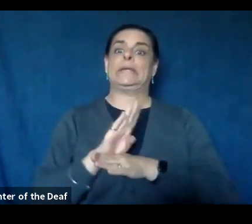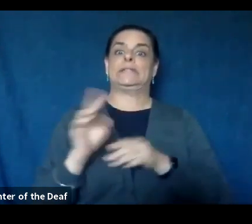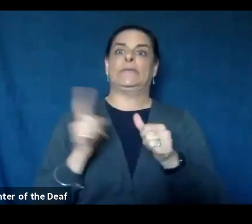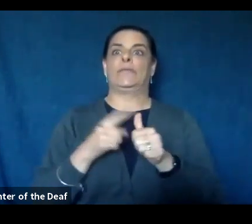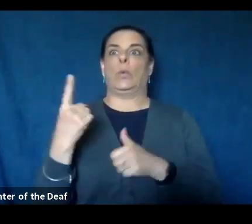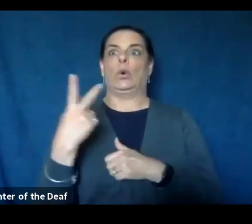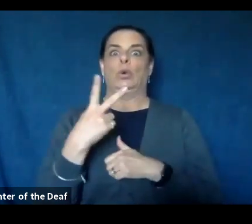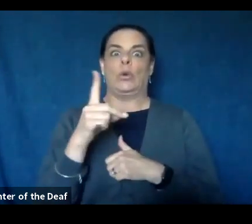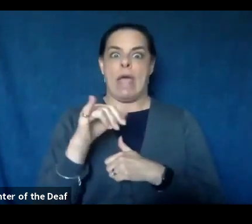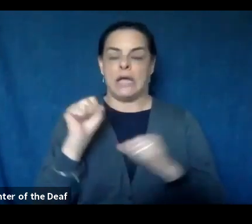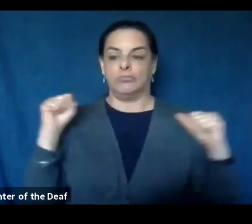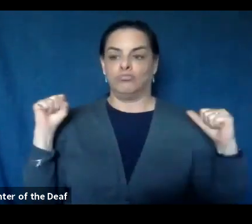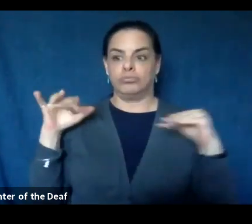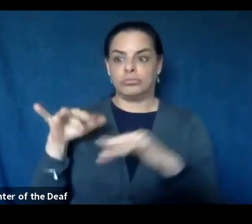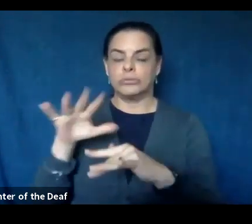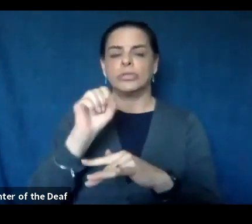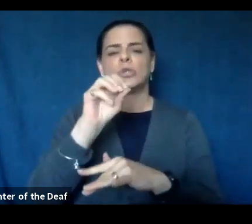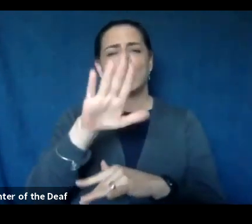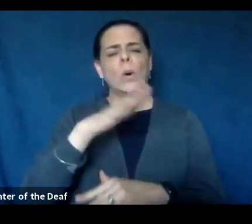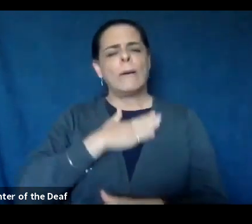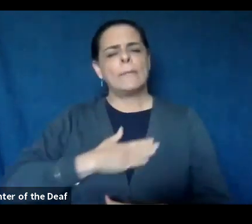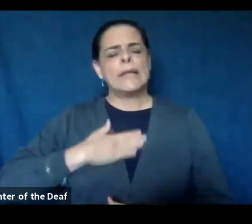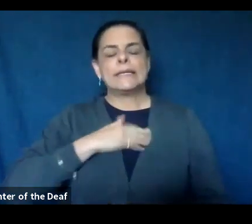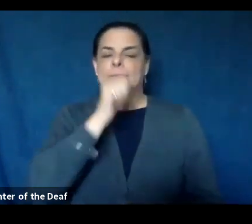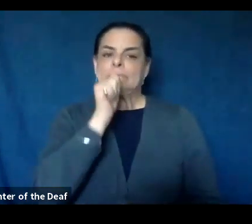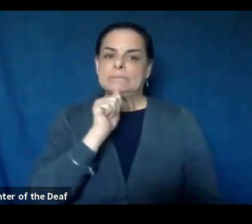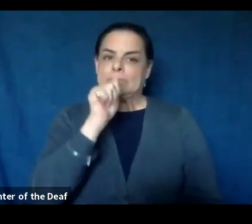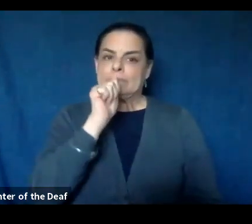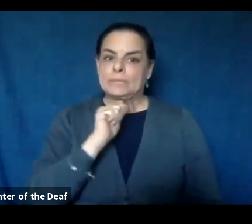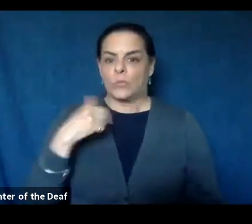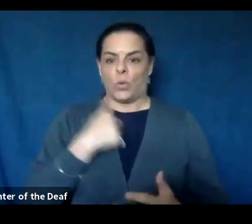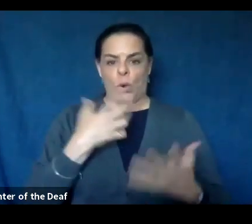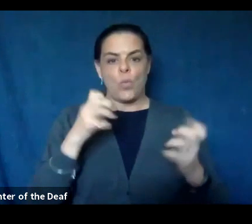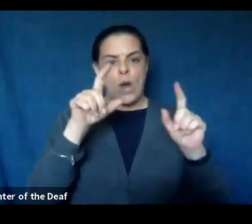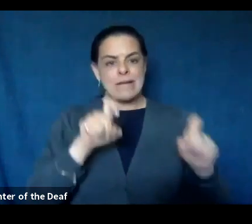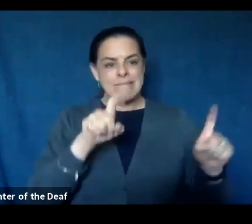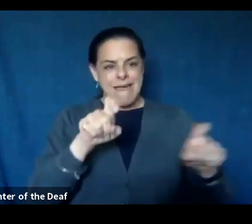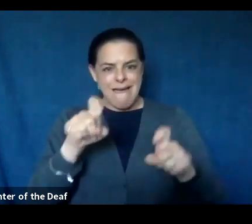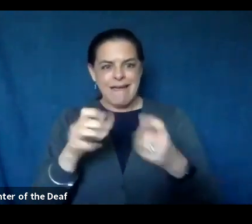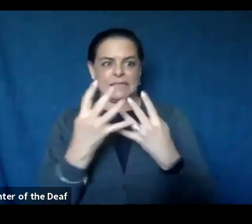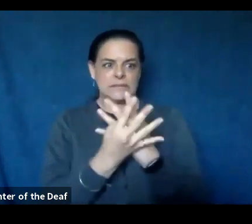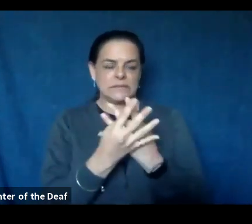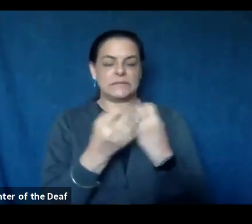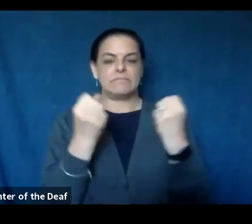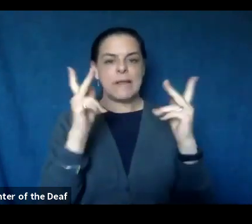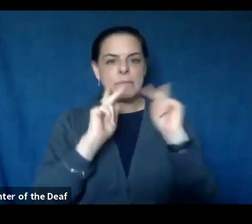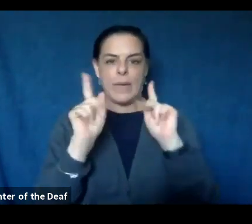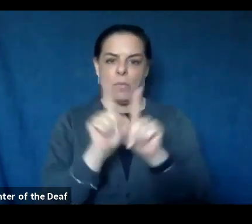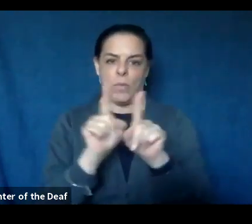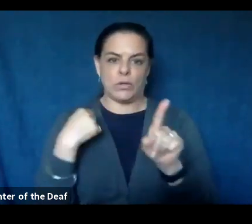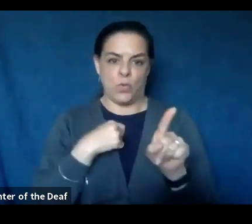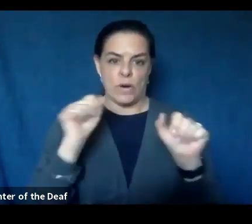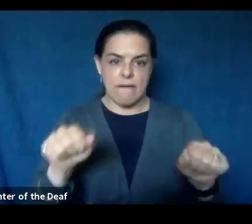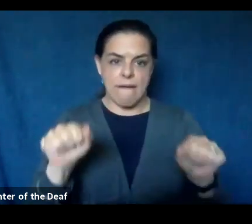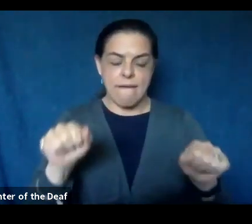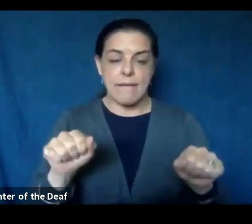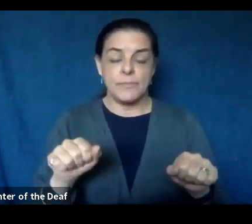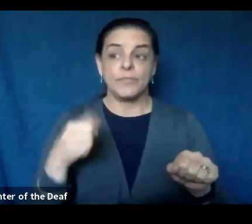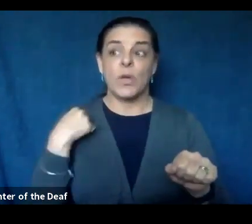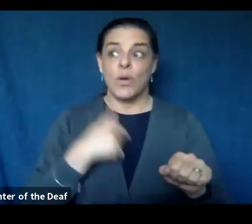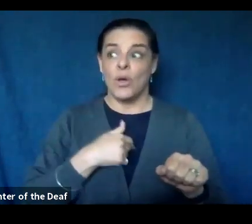days, so we urge people to please be patient as we test as many people as we can. We are really encouraged that we were able to